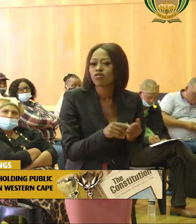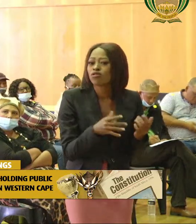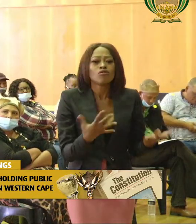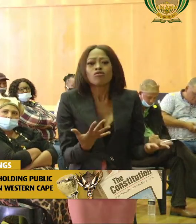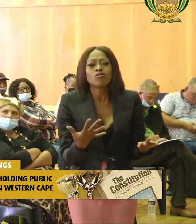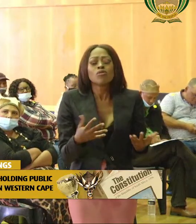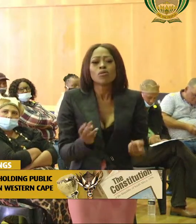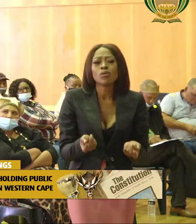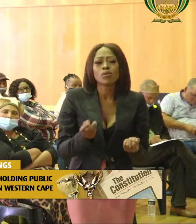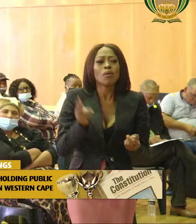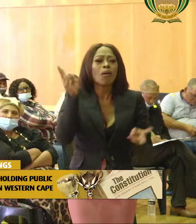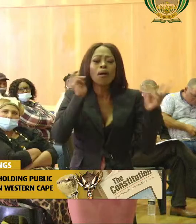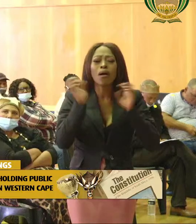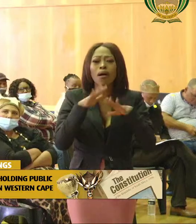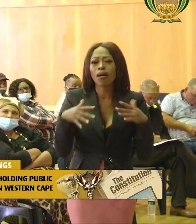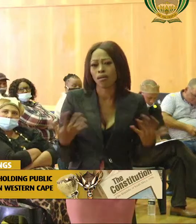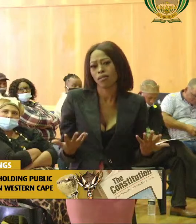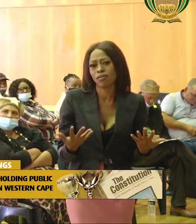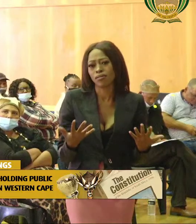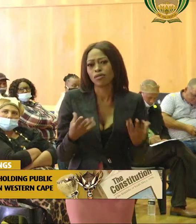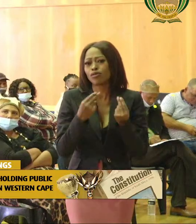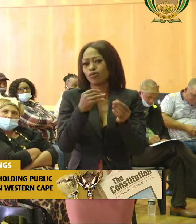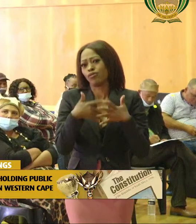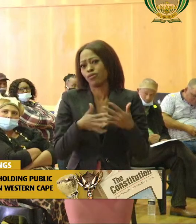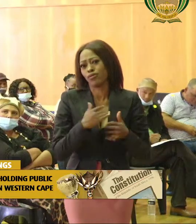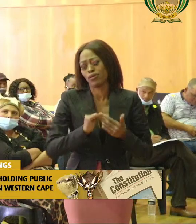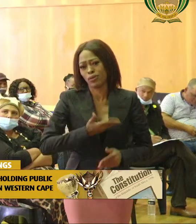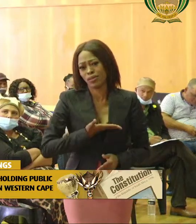julle visit aan die Suid-Kaap.